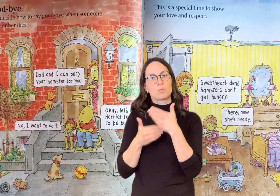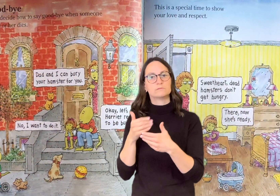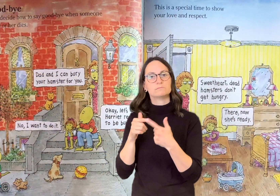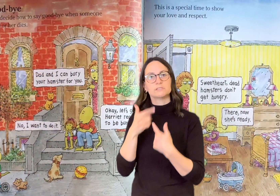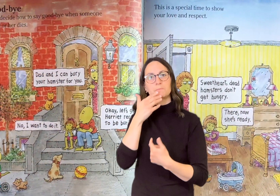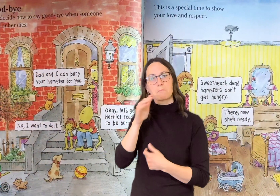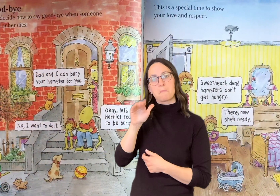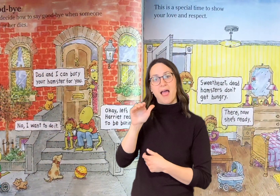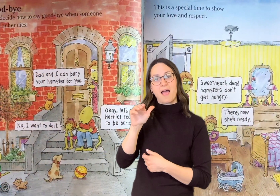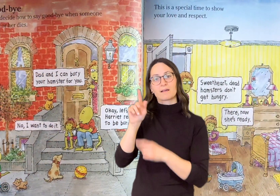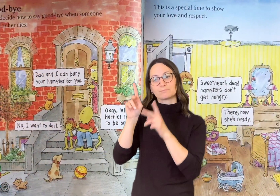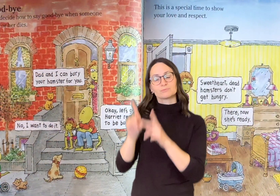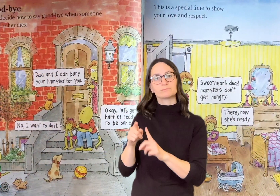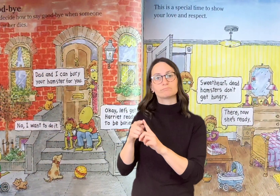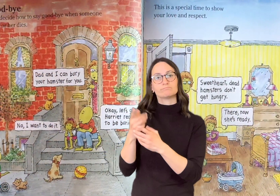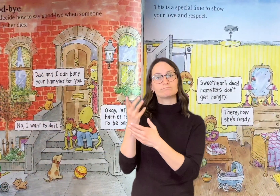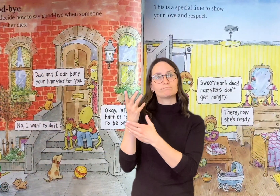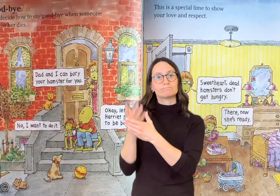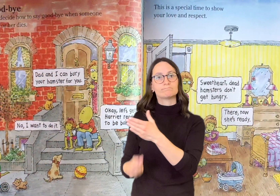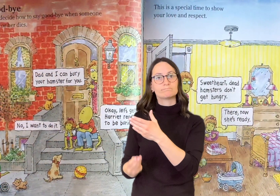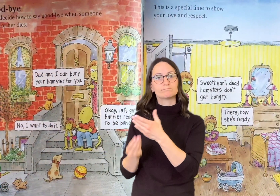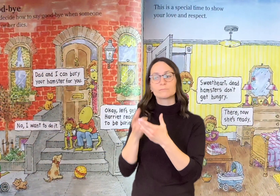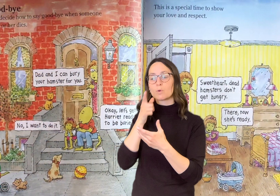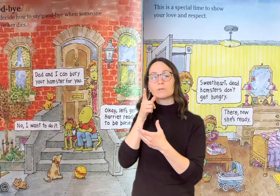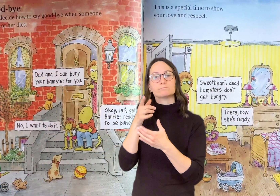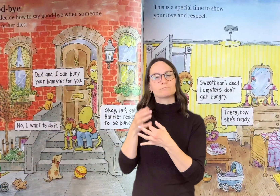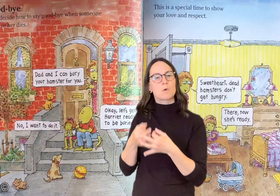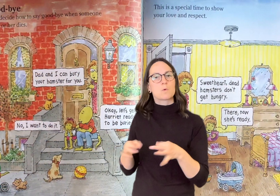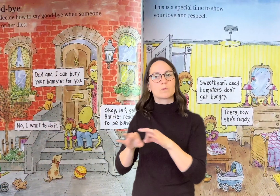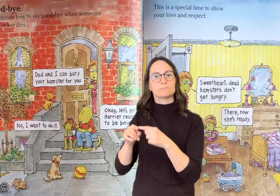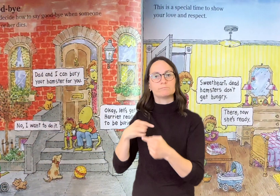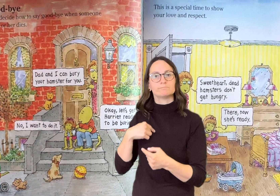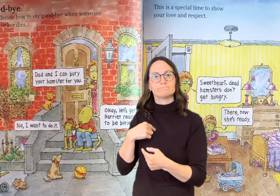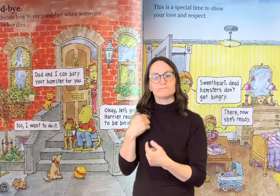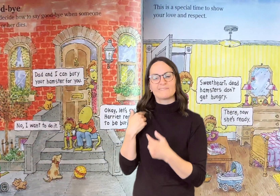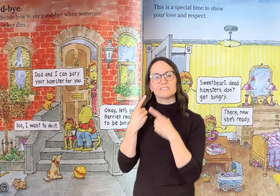Everyone has to decide how to say goodbye when someone important to him or her dies.